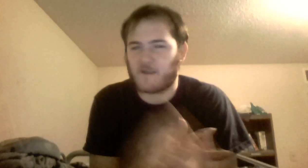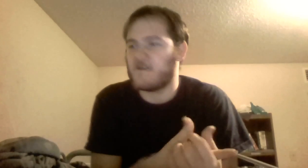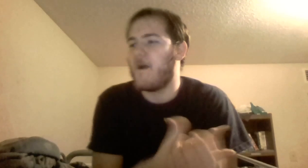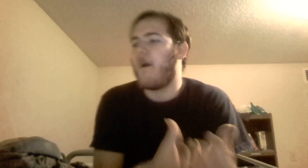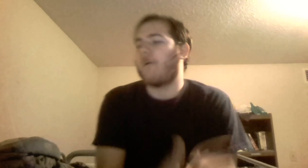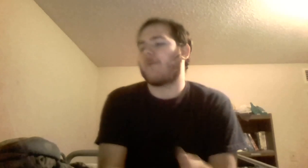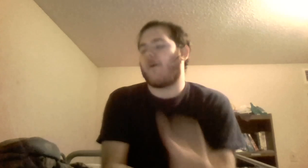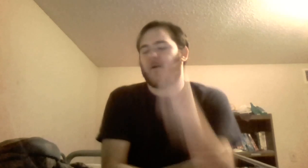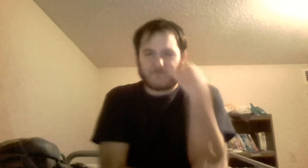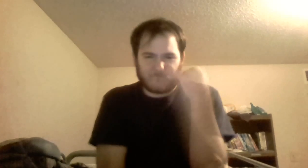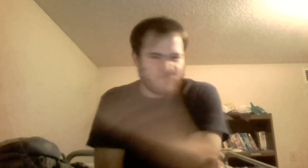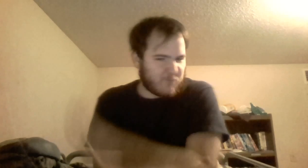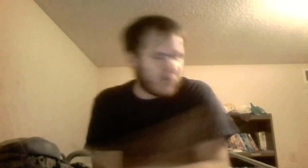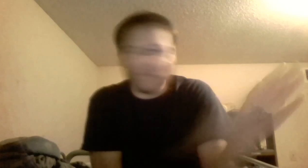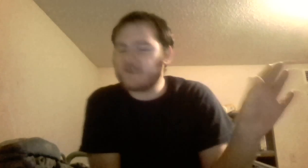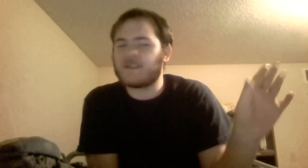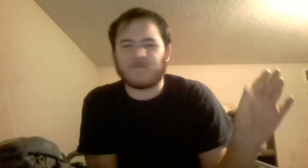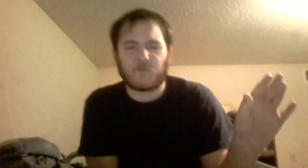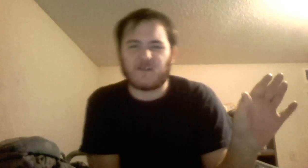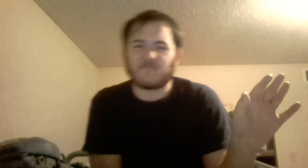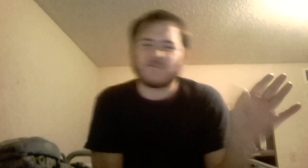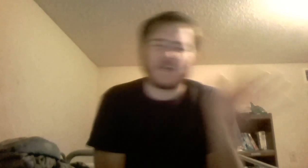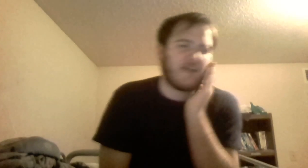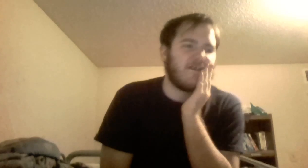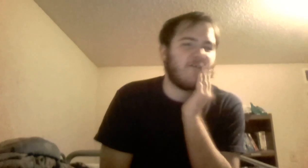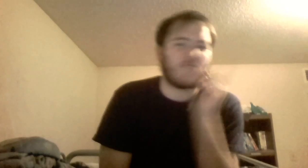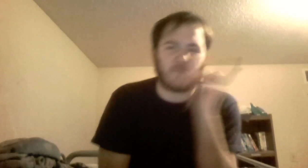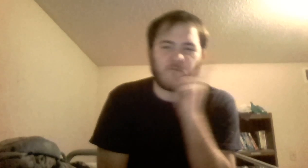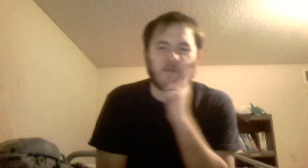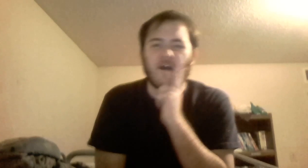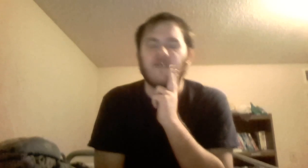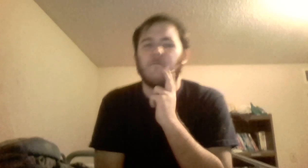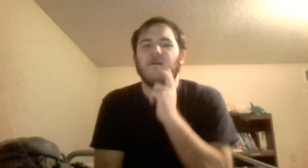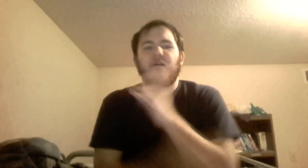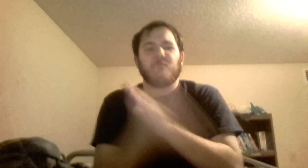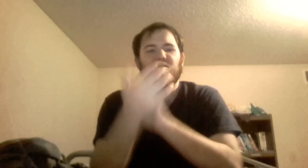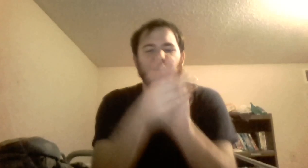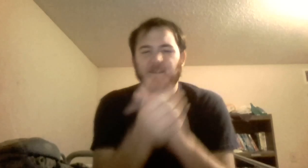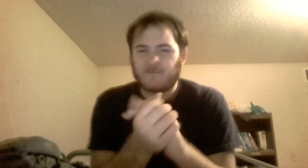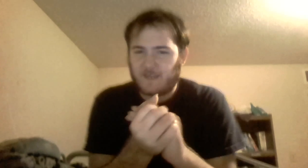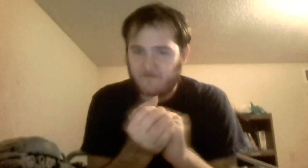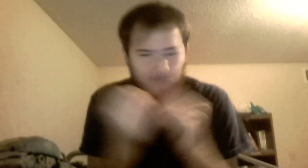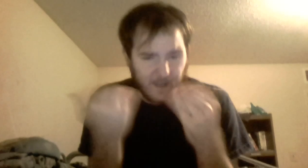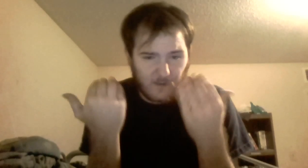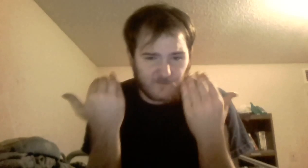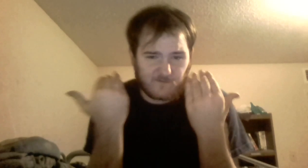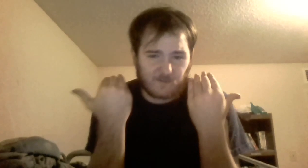writer. I'm pretty sure we're going to the time round up for both clients. So, basically, they go to the